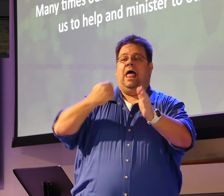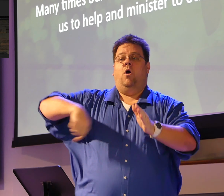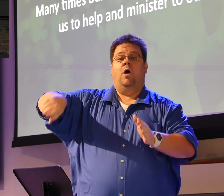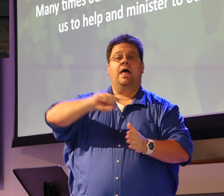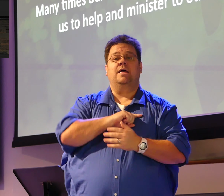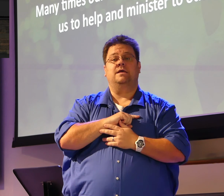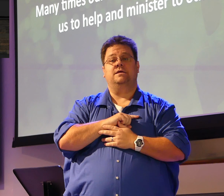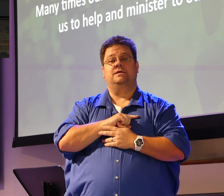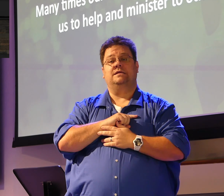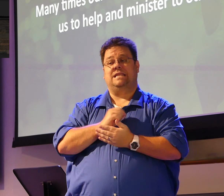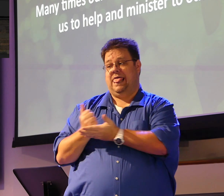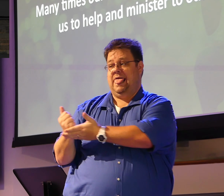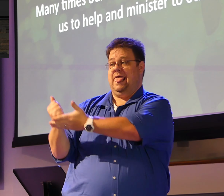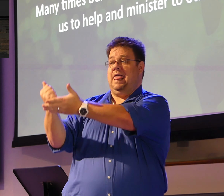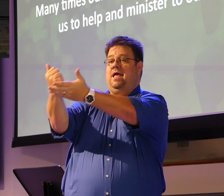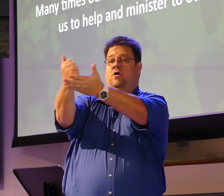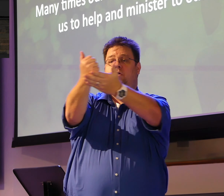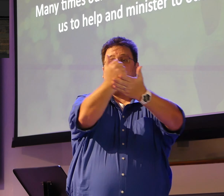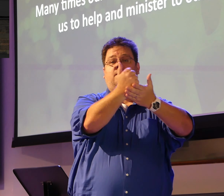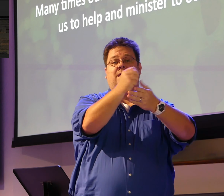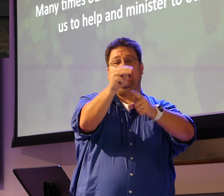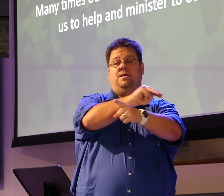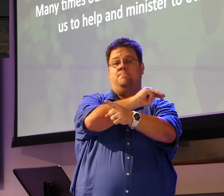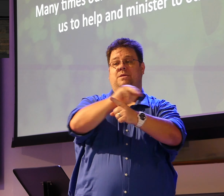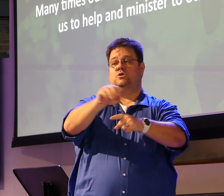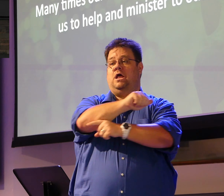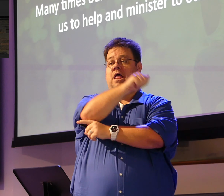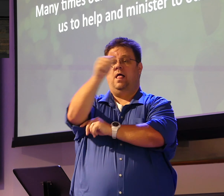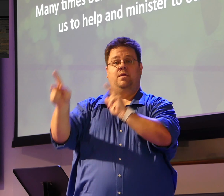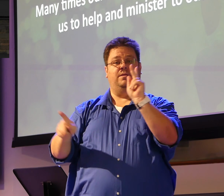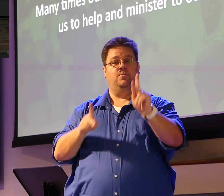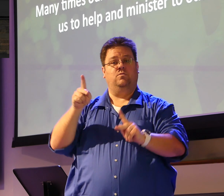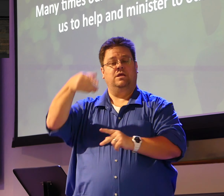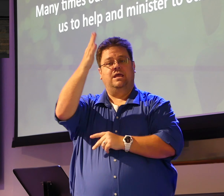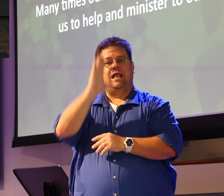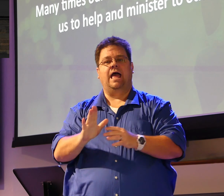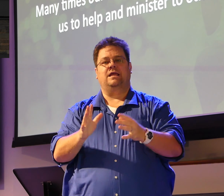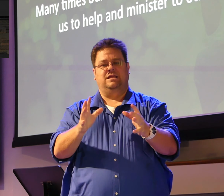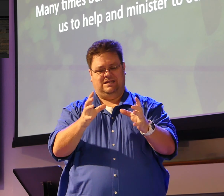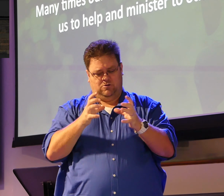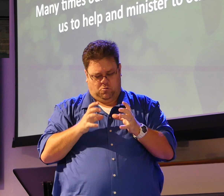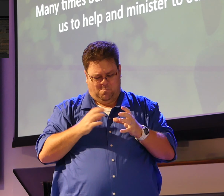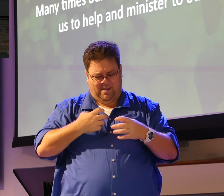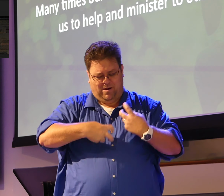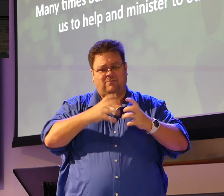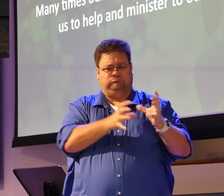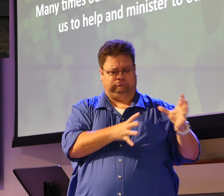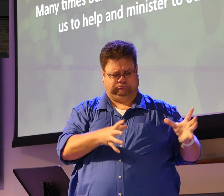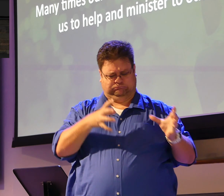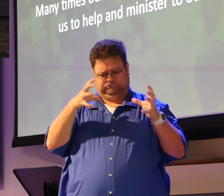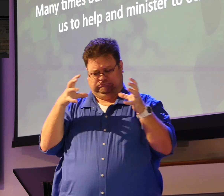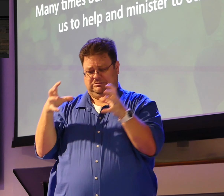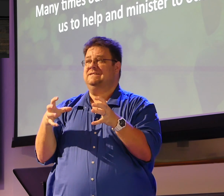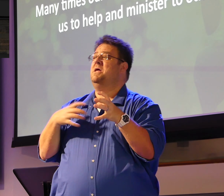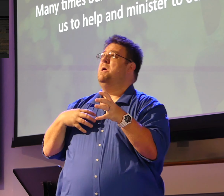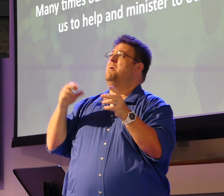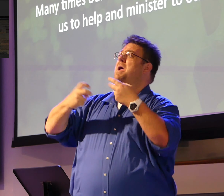door for us to help other people to minister to other people god can take those problems